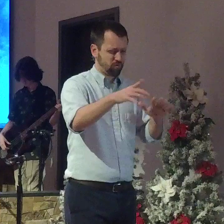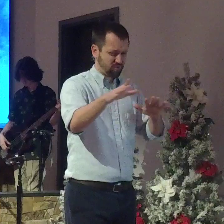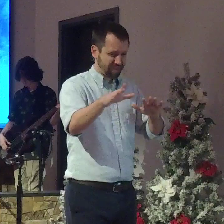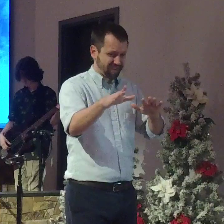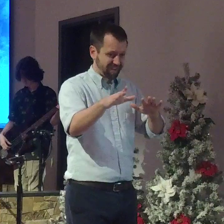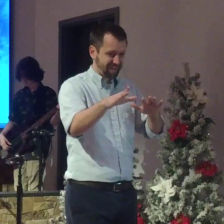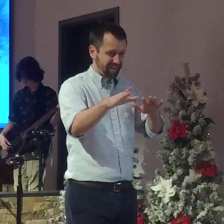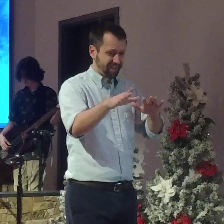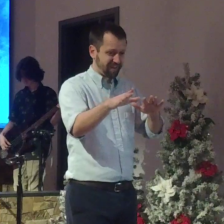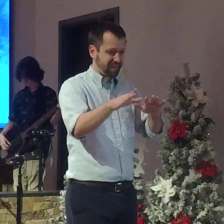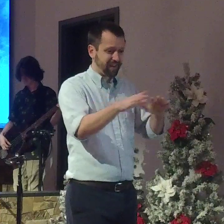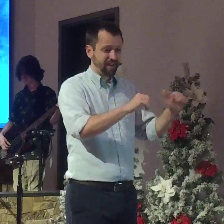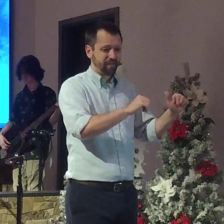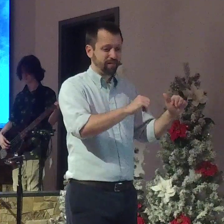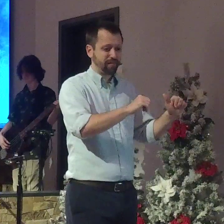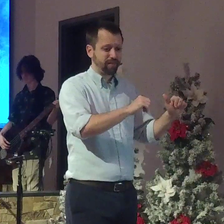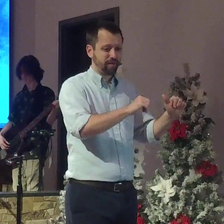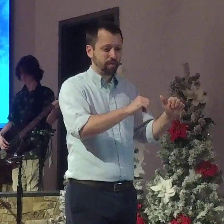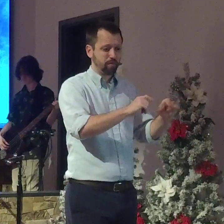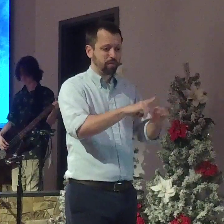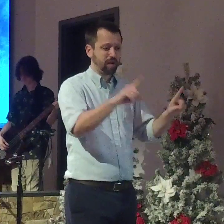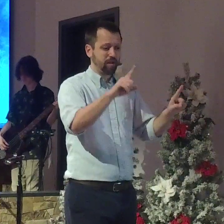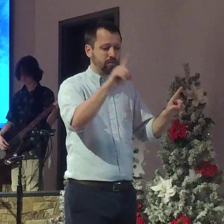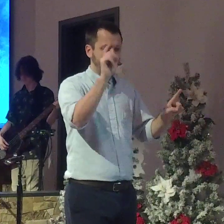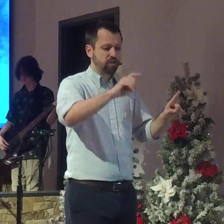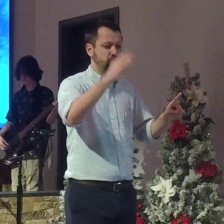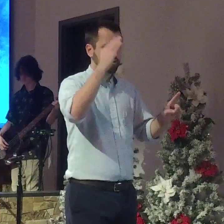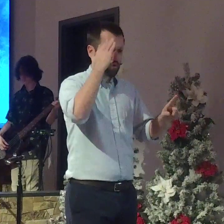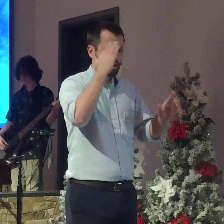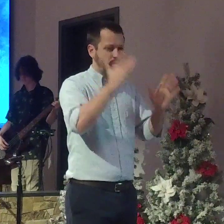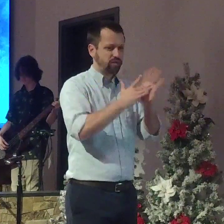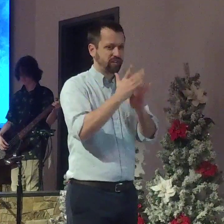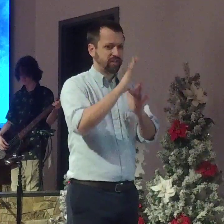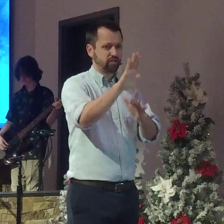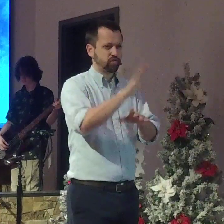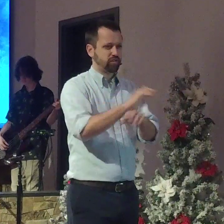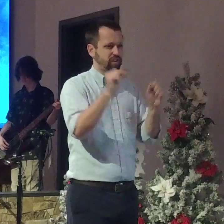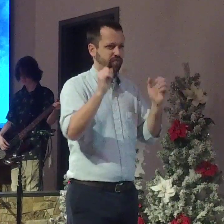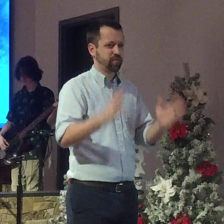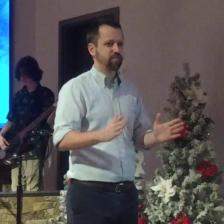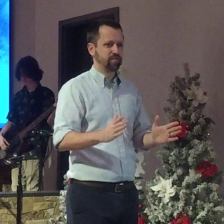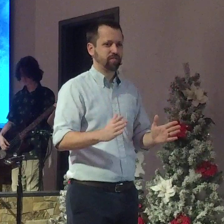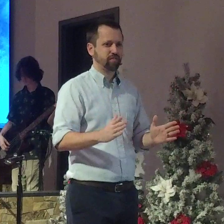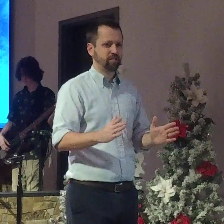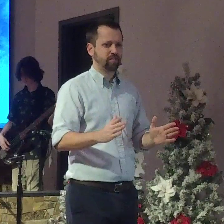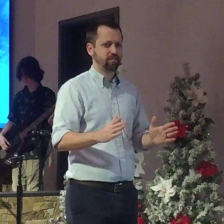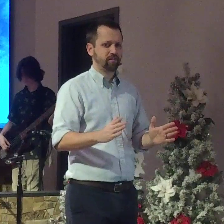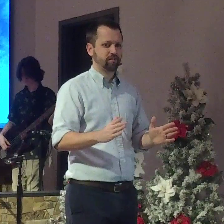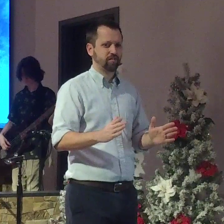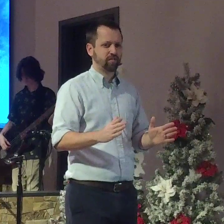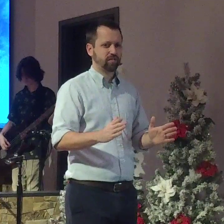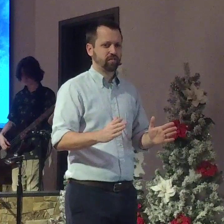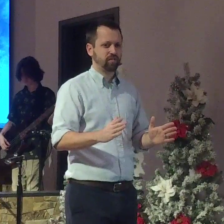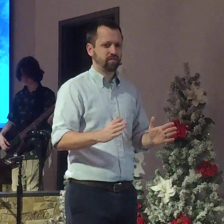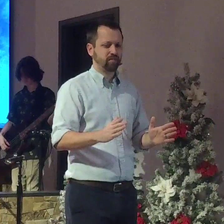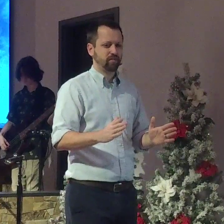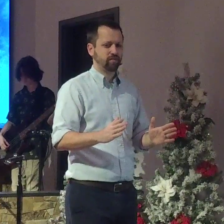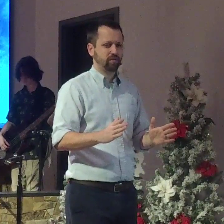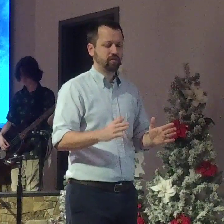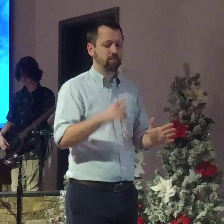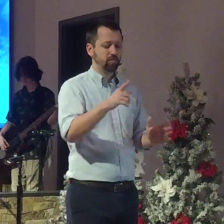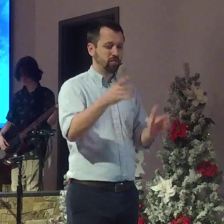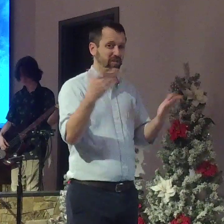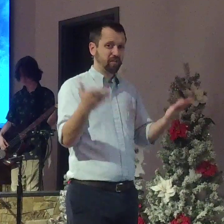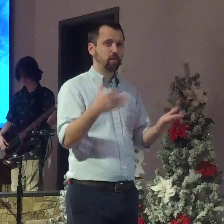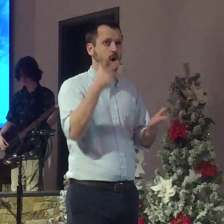life that you have provided for us to live. A life filled with joy. A life that's filled with love. A life that's